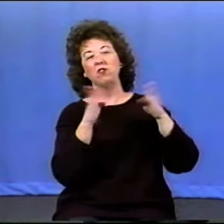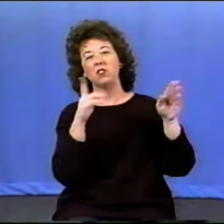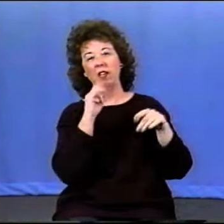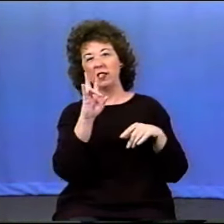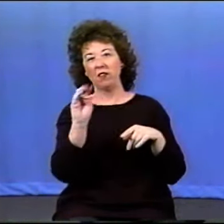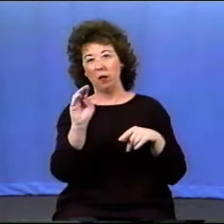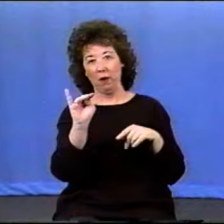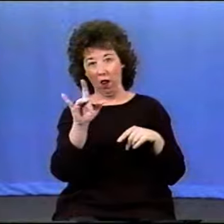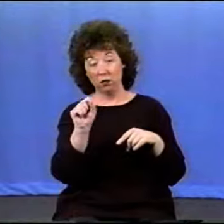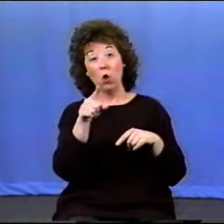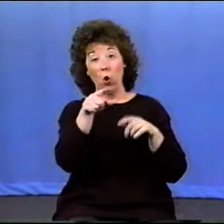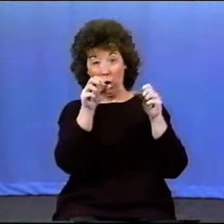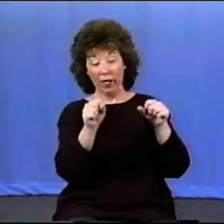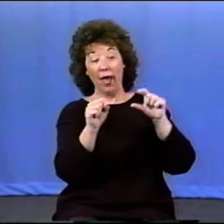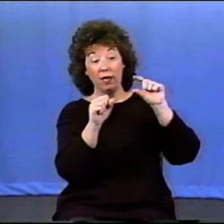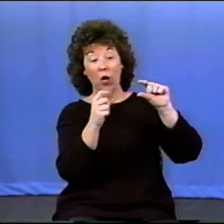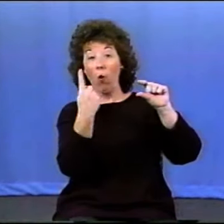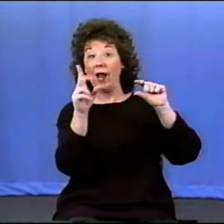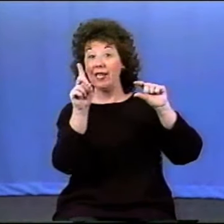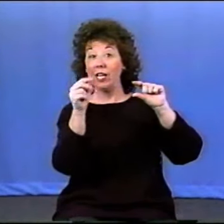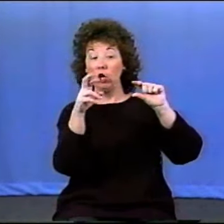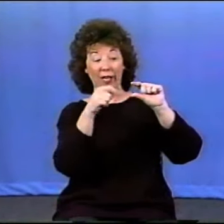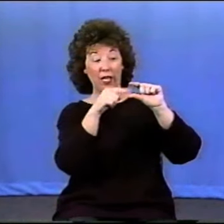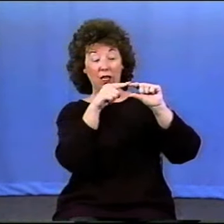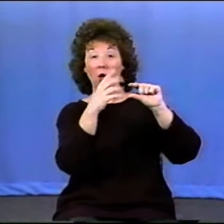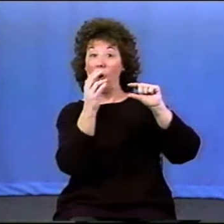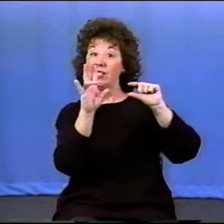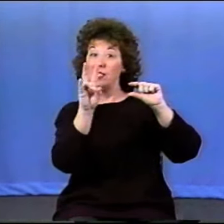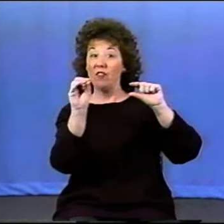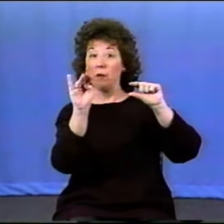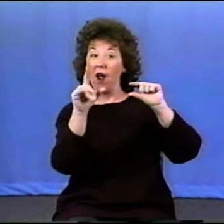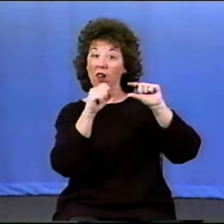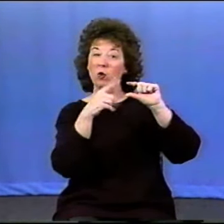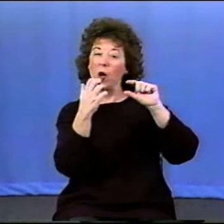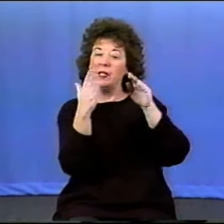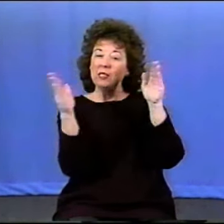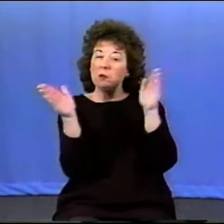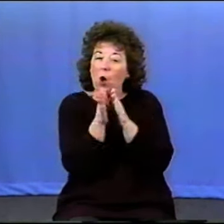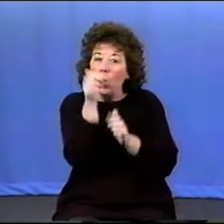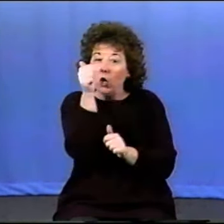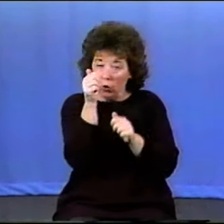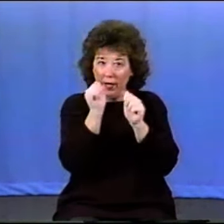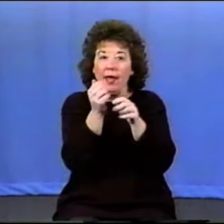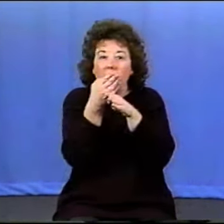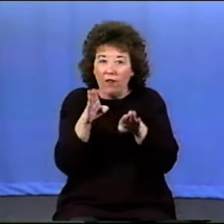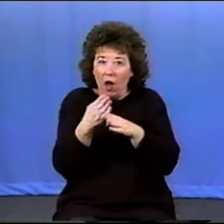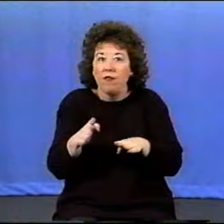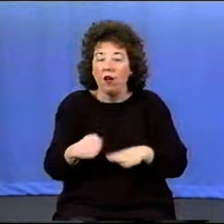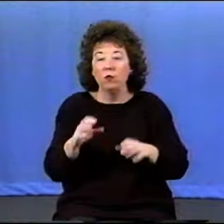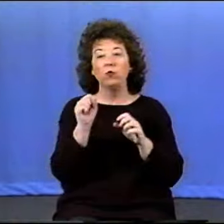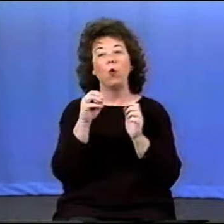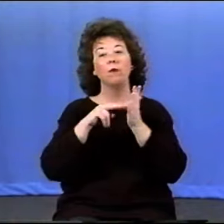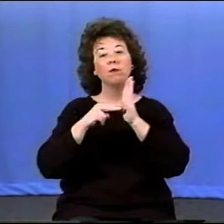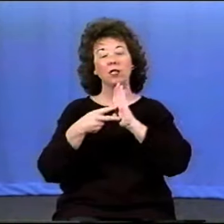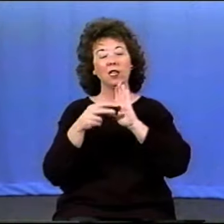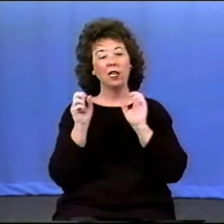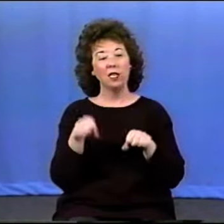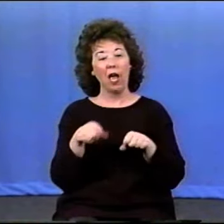divide these degrees into smaller units. And so each degree can be divided